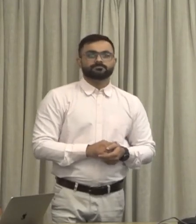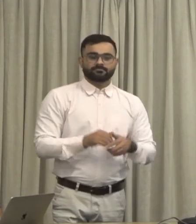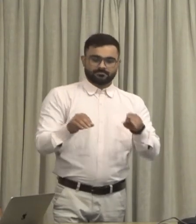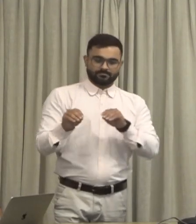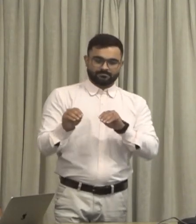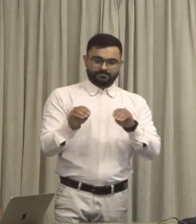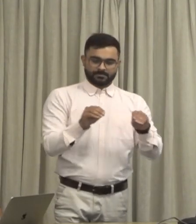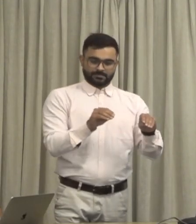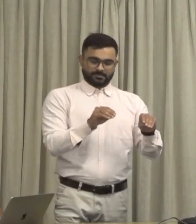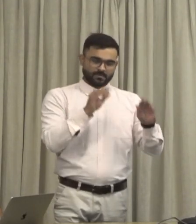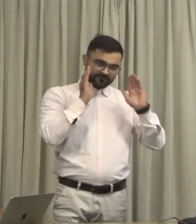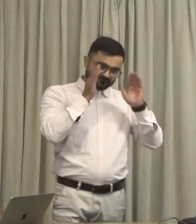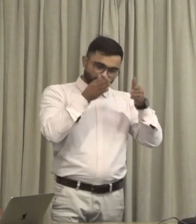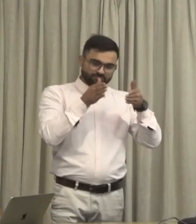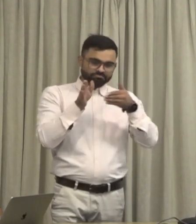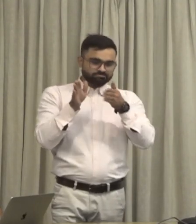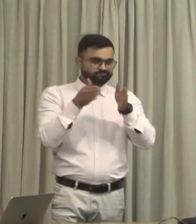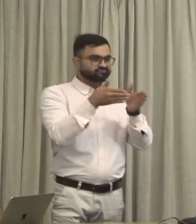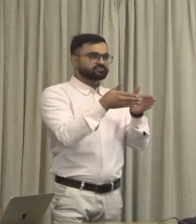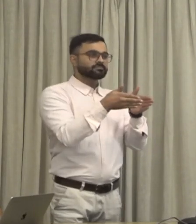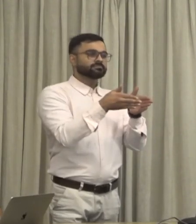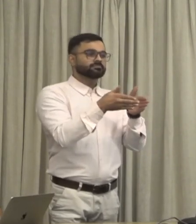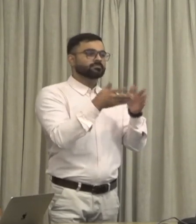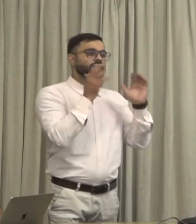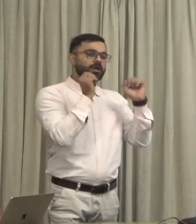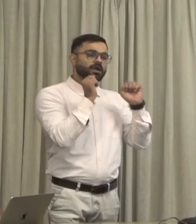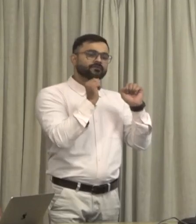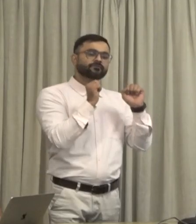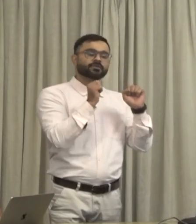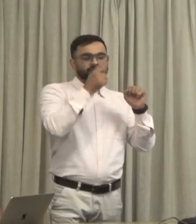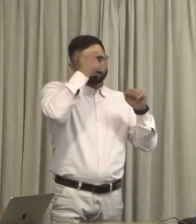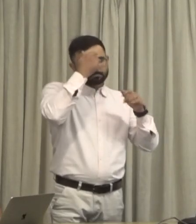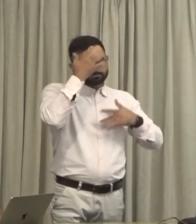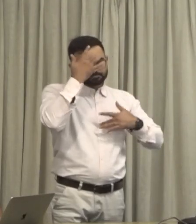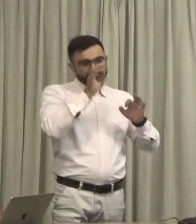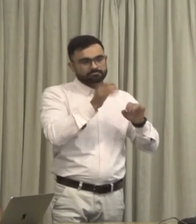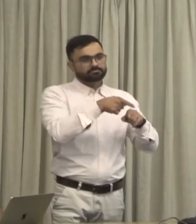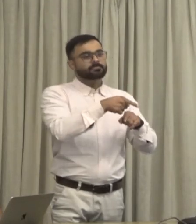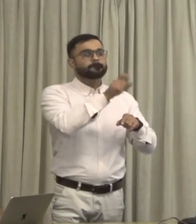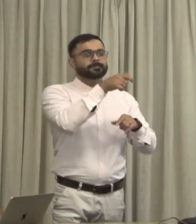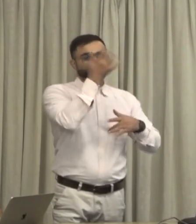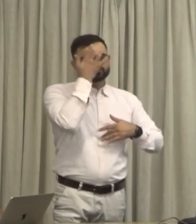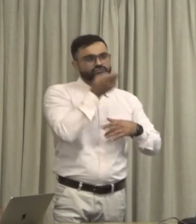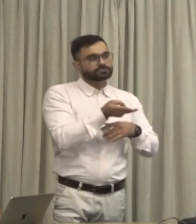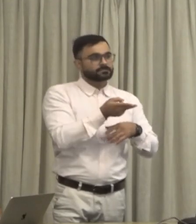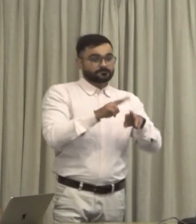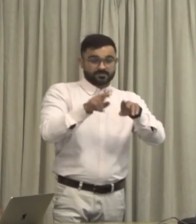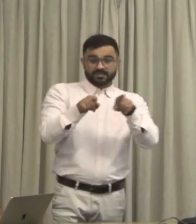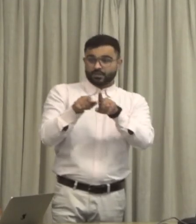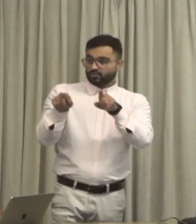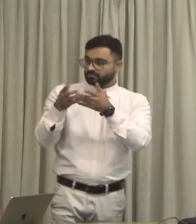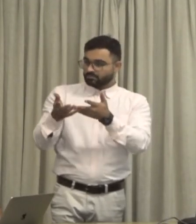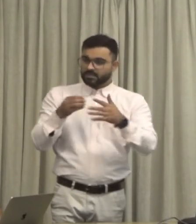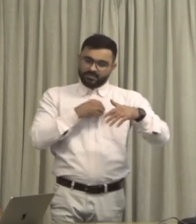shift the paradigm, the focus, on the comfort issues of the patient. And of course the family as well,